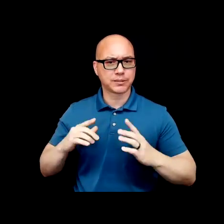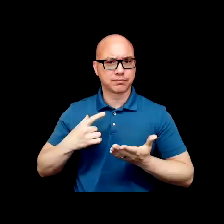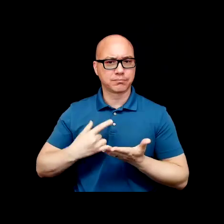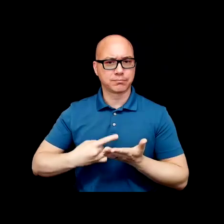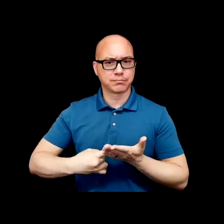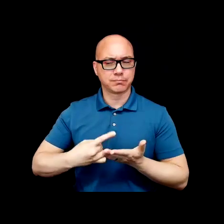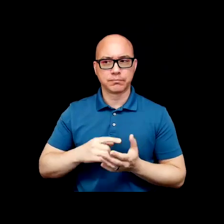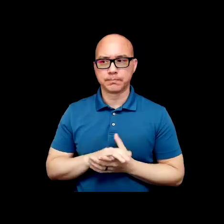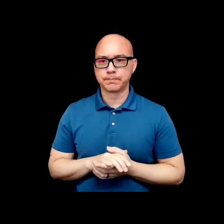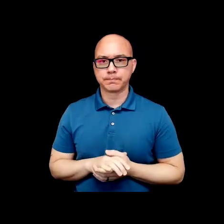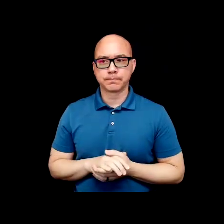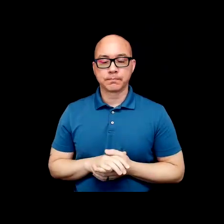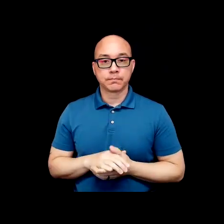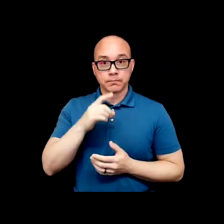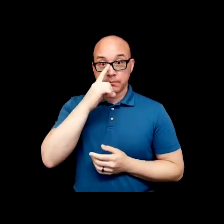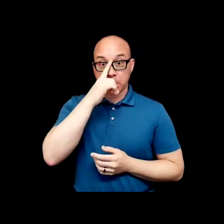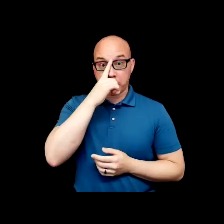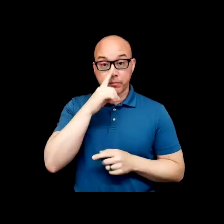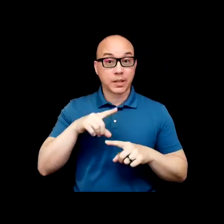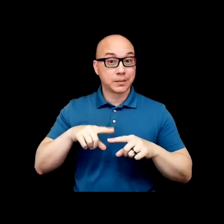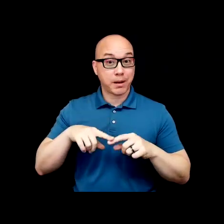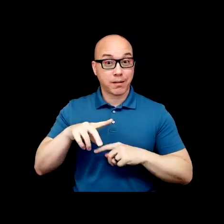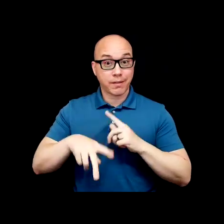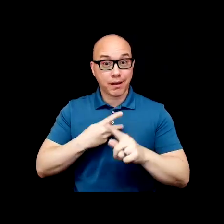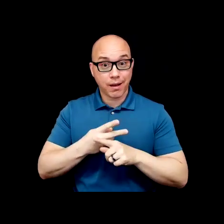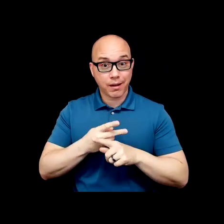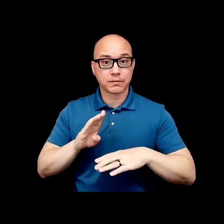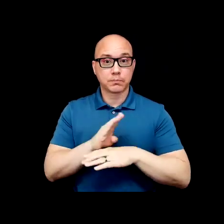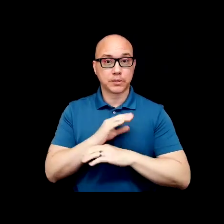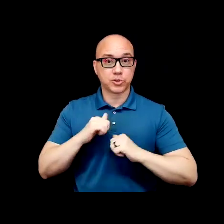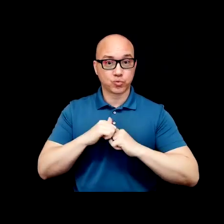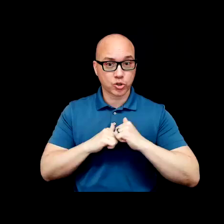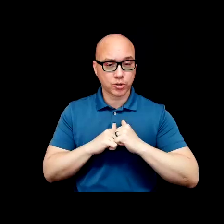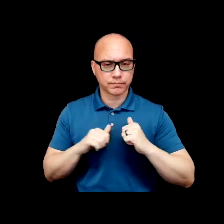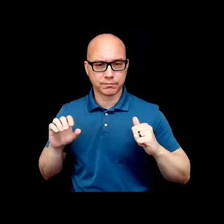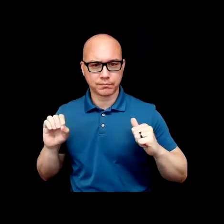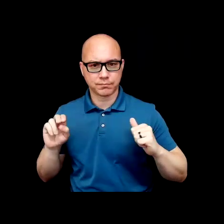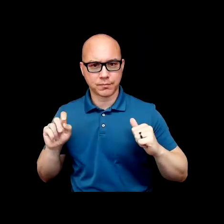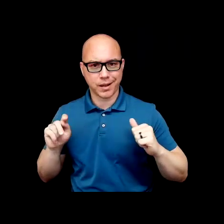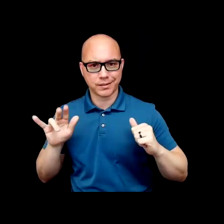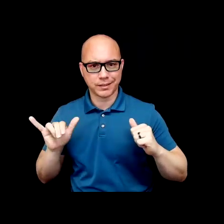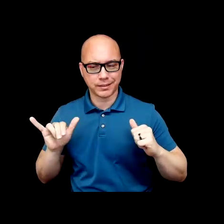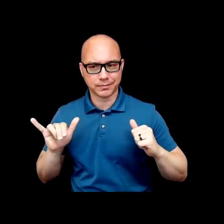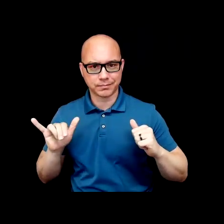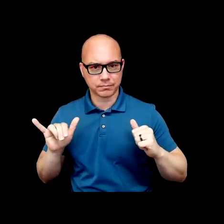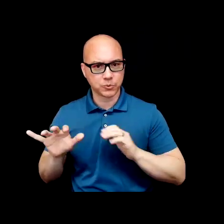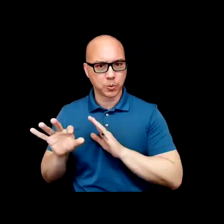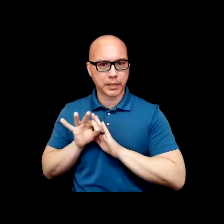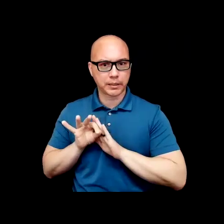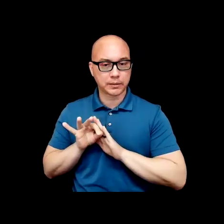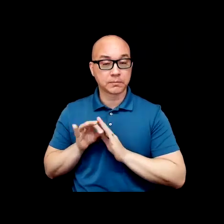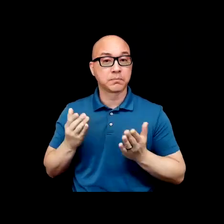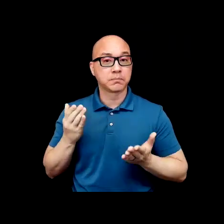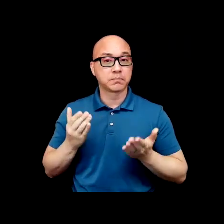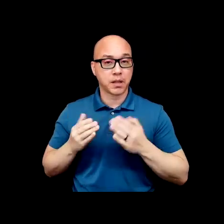the type of business structure or entity that a person chooses may affect the benefit really in